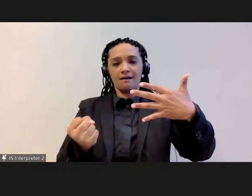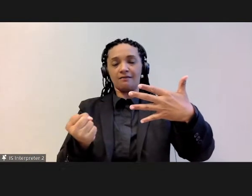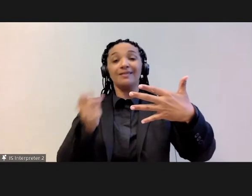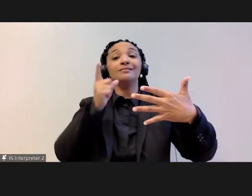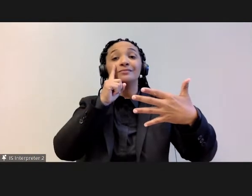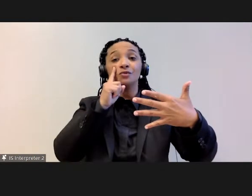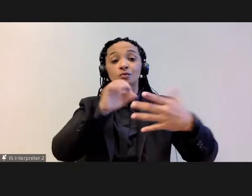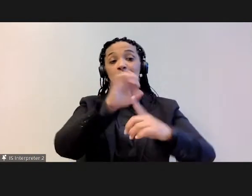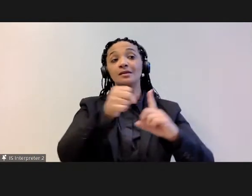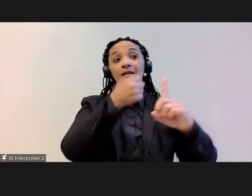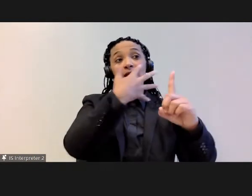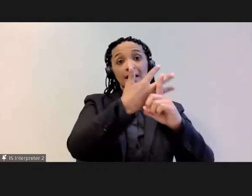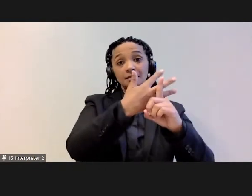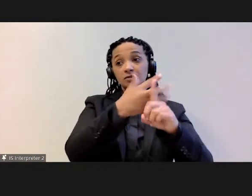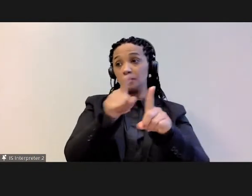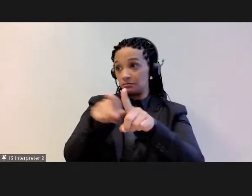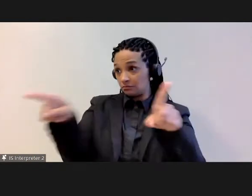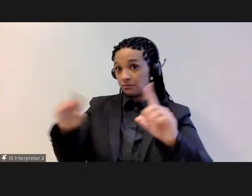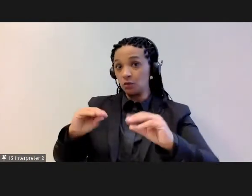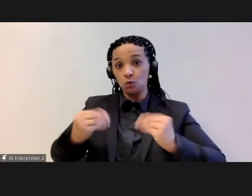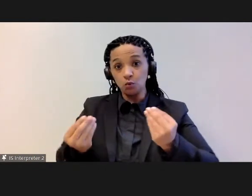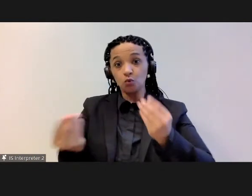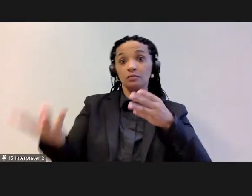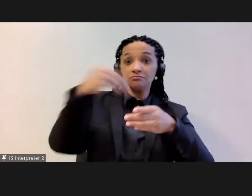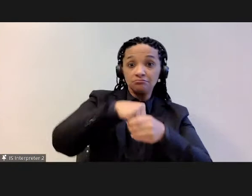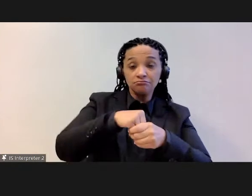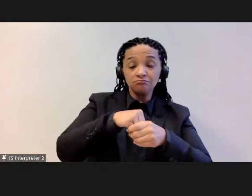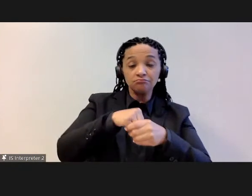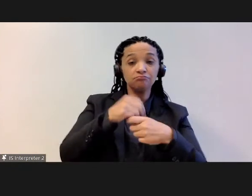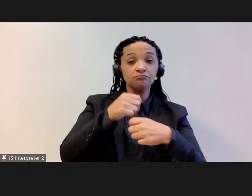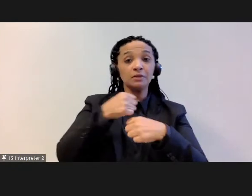the SDGs as well as the Agenda 2063.